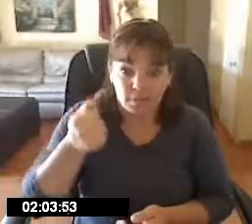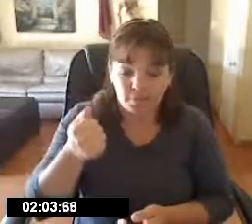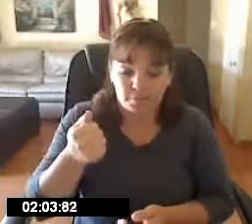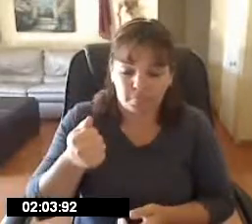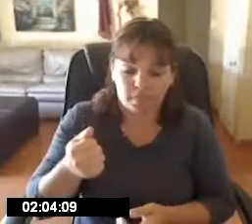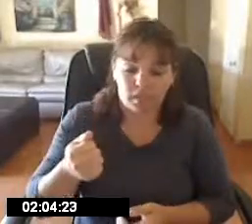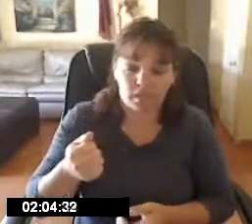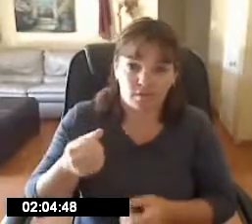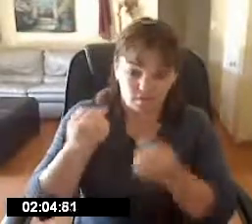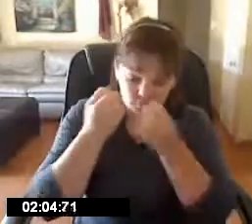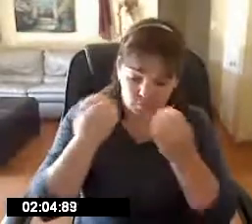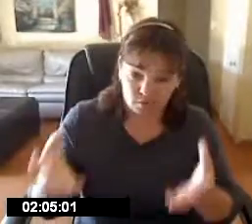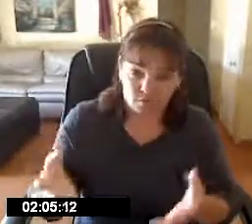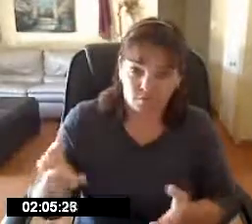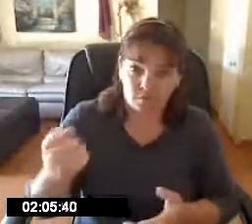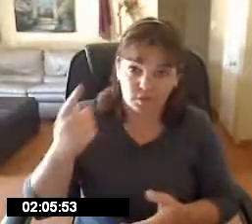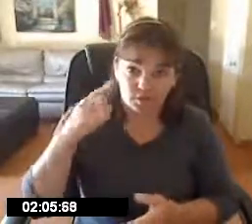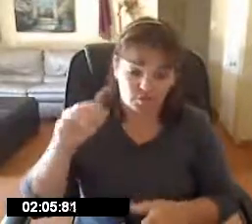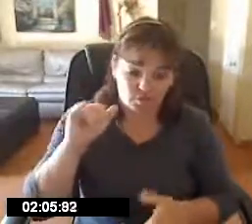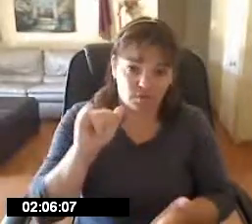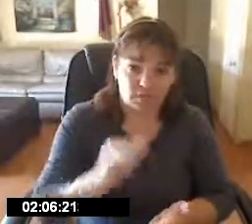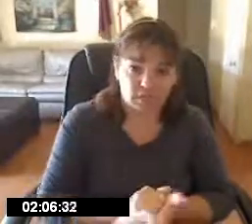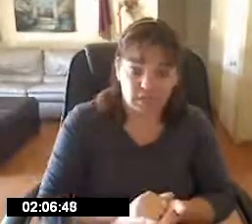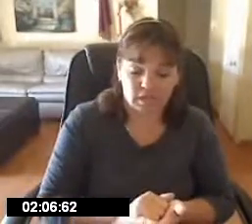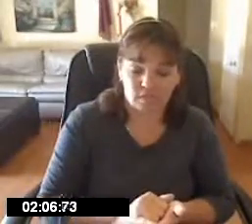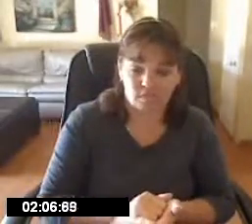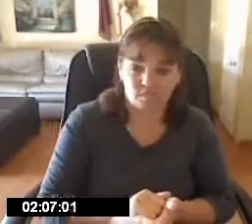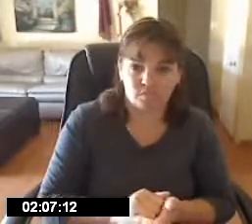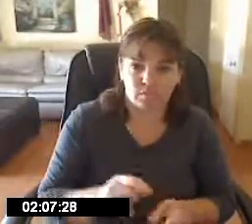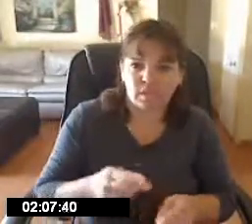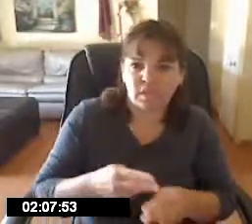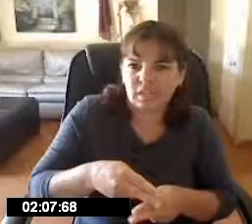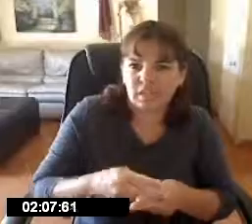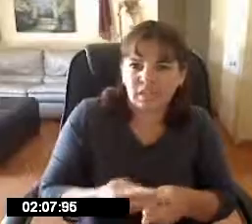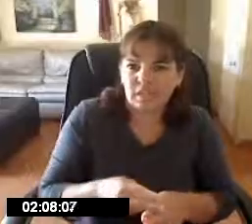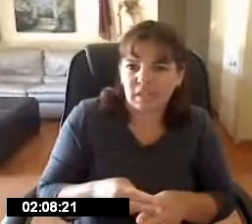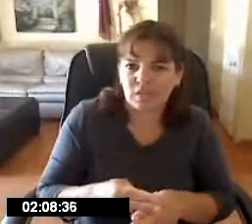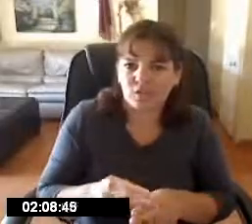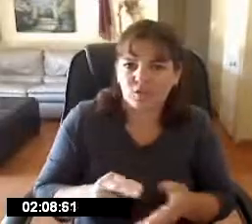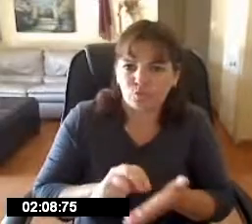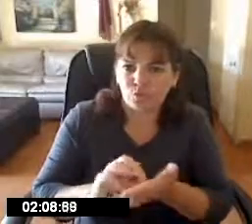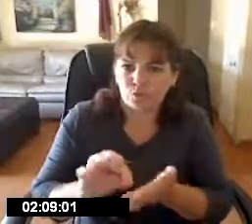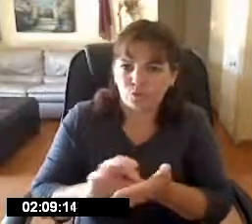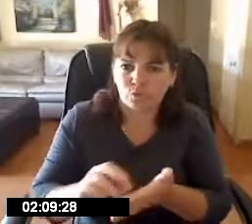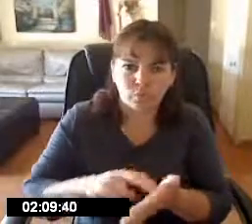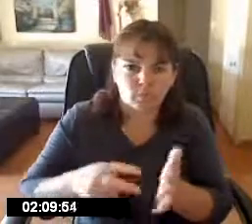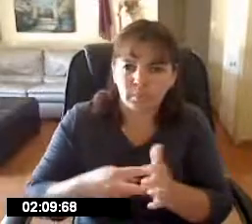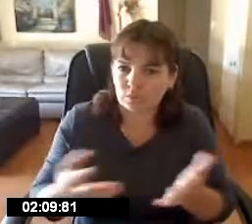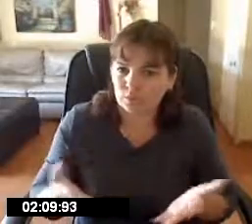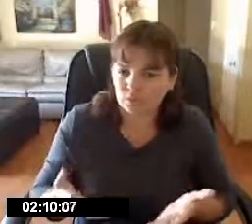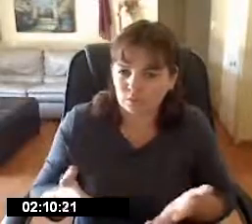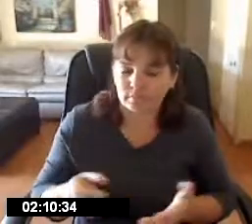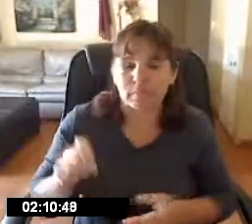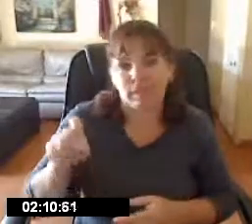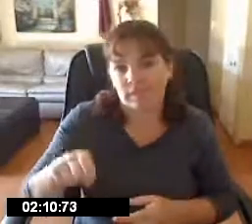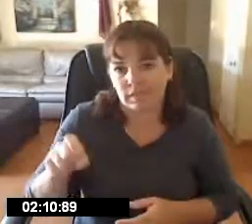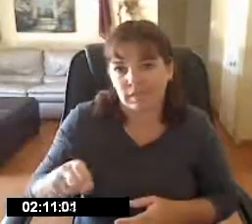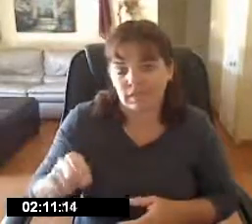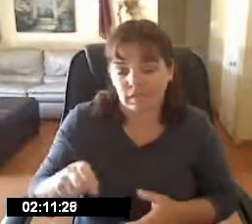if there's information that tells you what the scaled score means. It may be available to you and it may not. You'll have